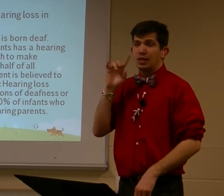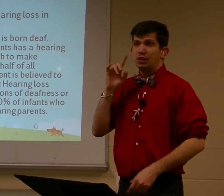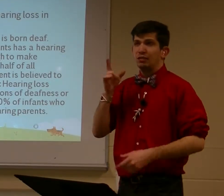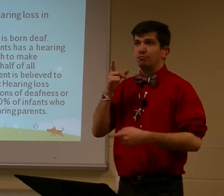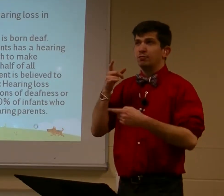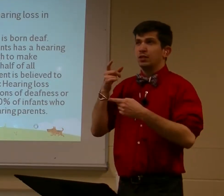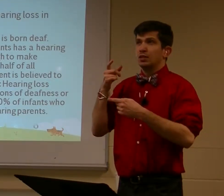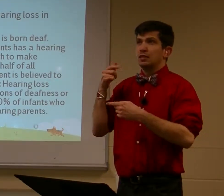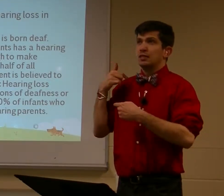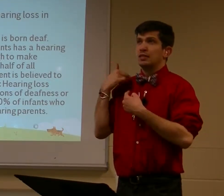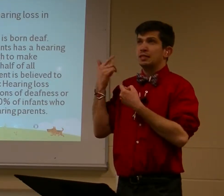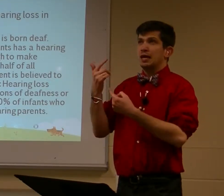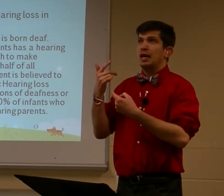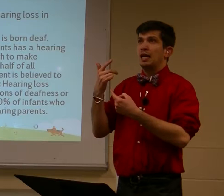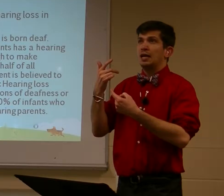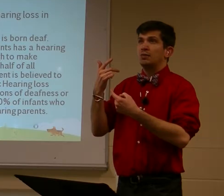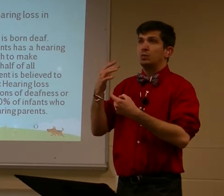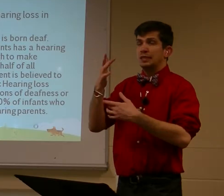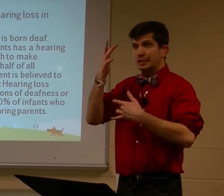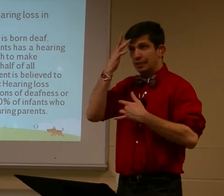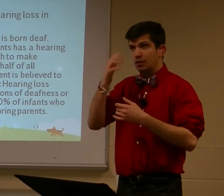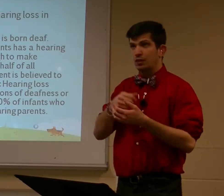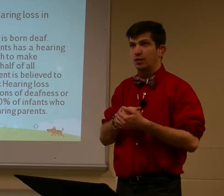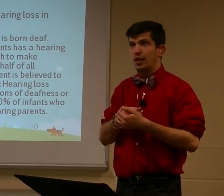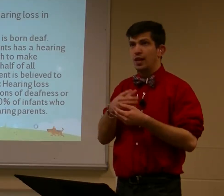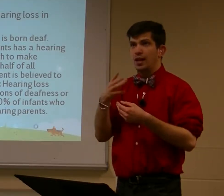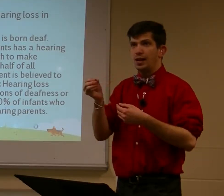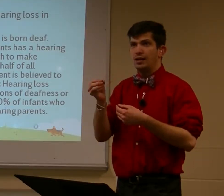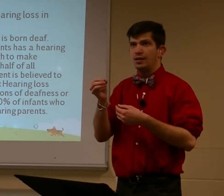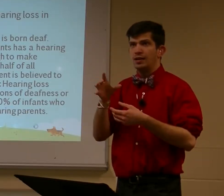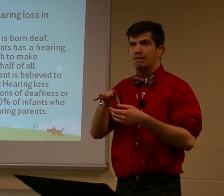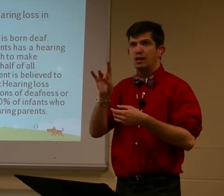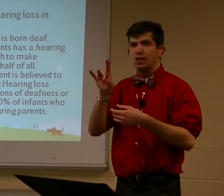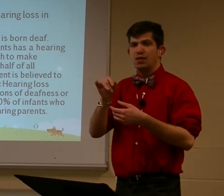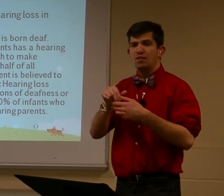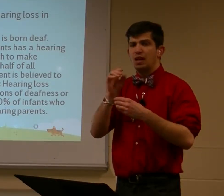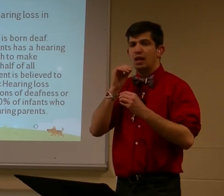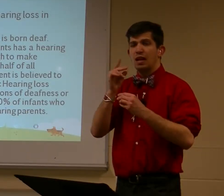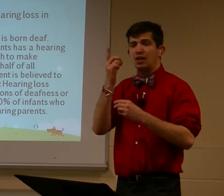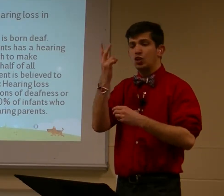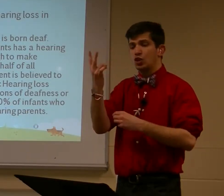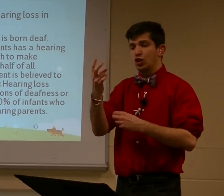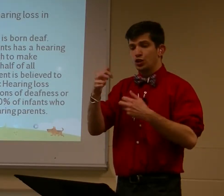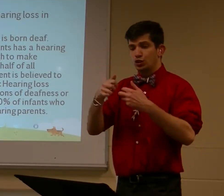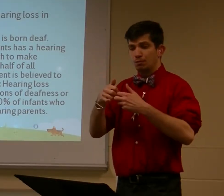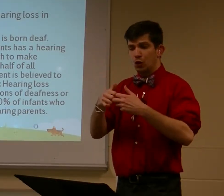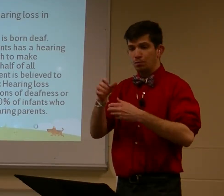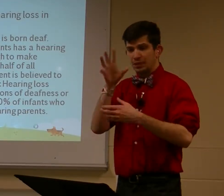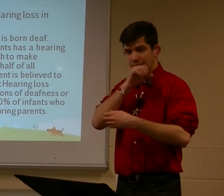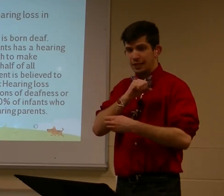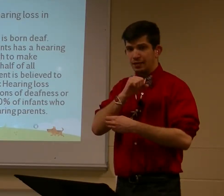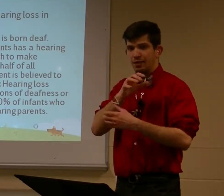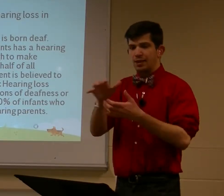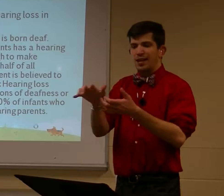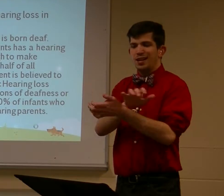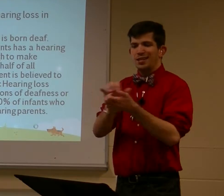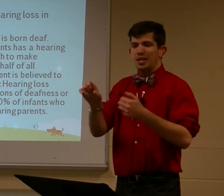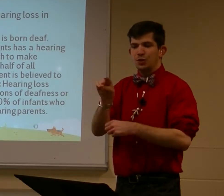hearing since I was sick, and they found out that I had 2 bones missing and a damaged